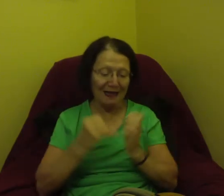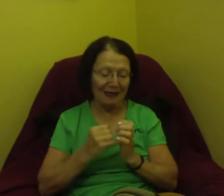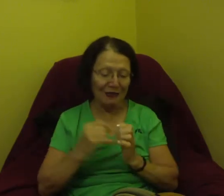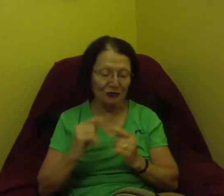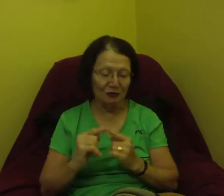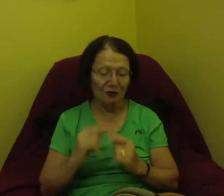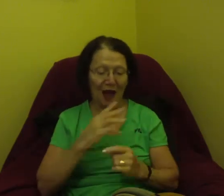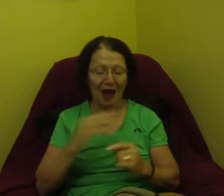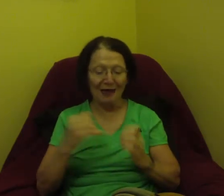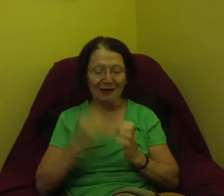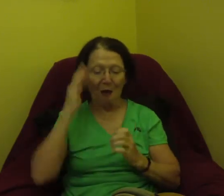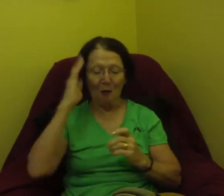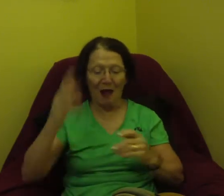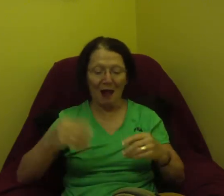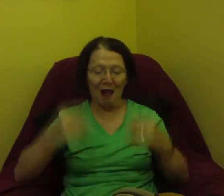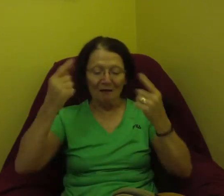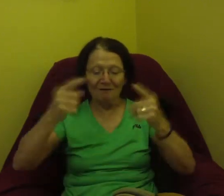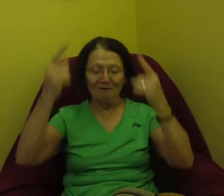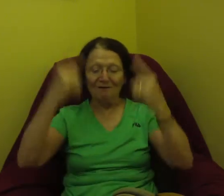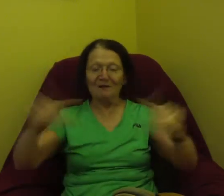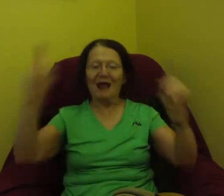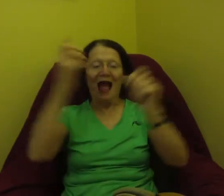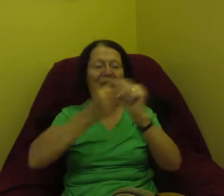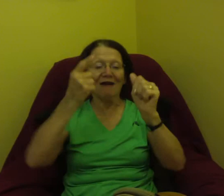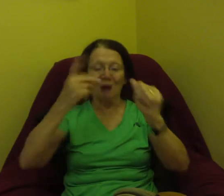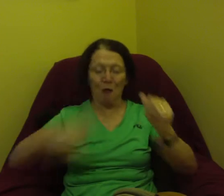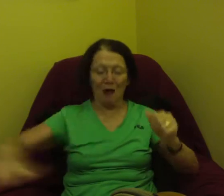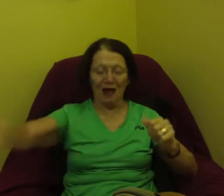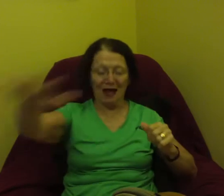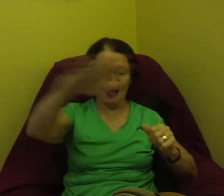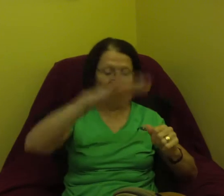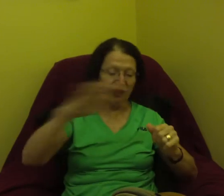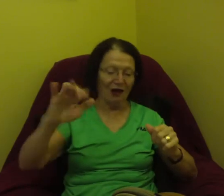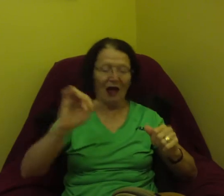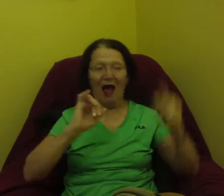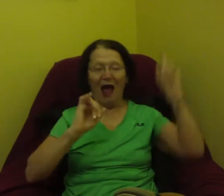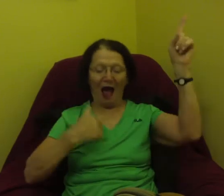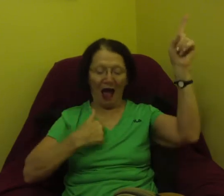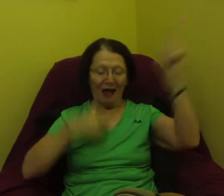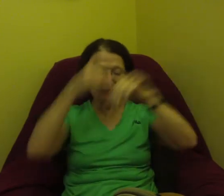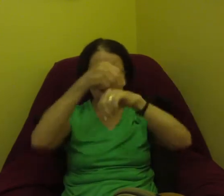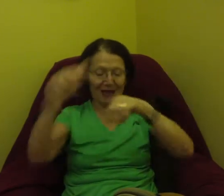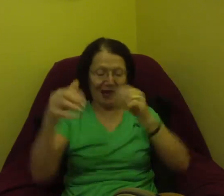kids, you know my, your my, my, and I